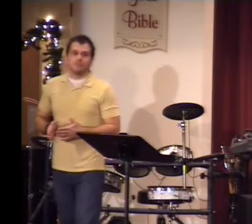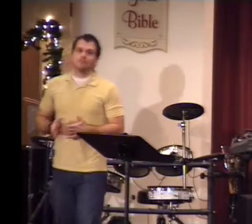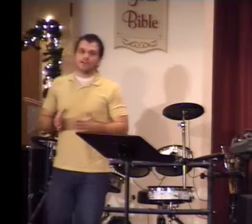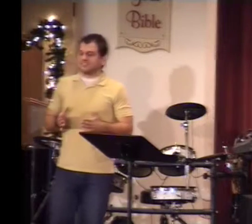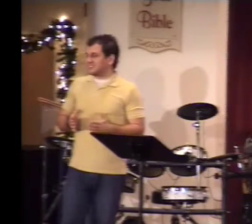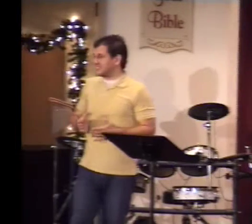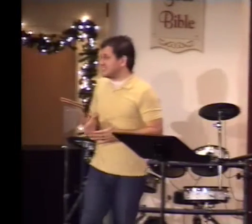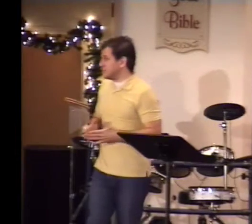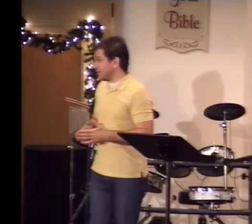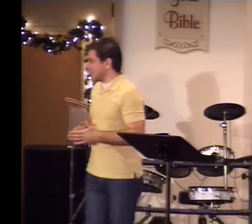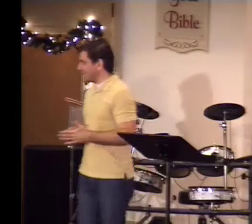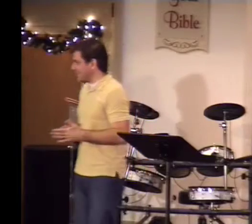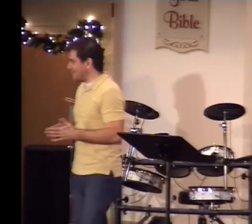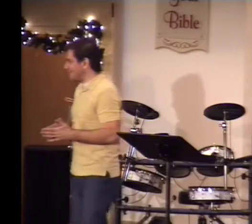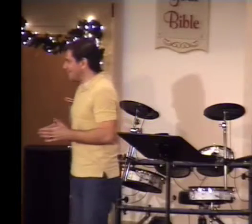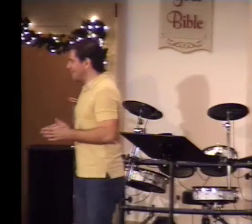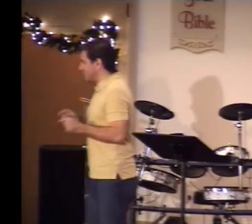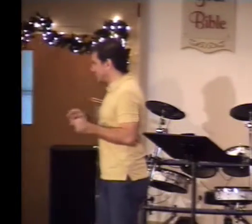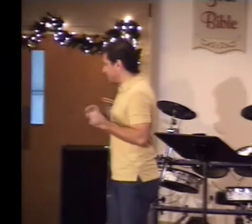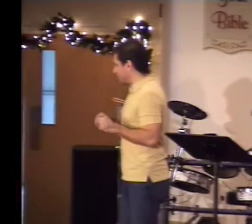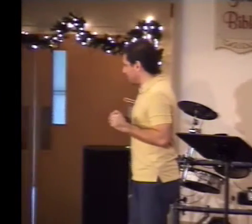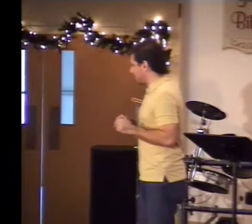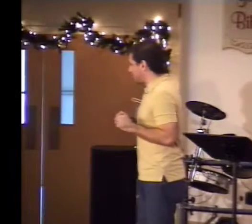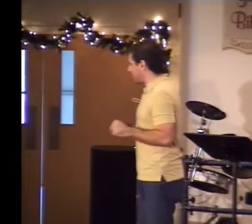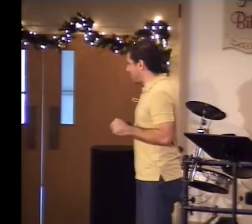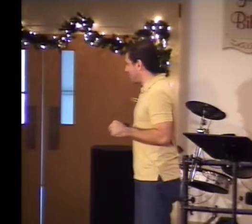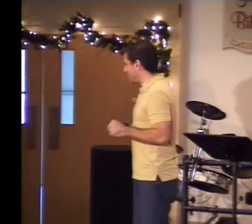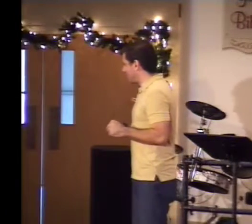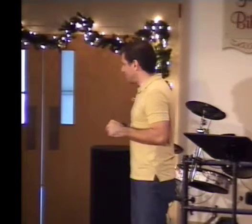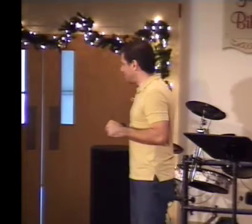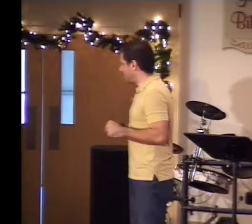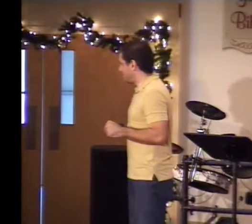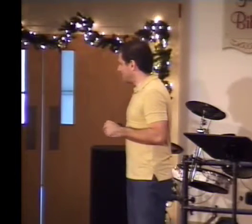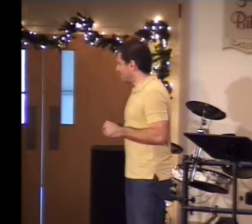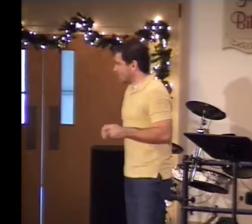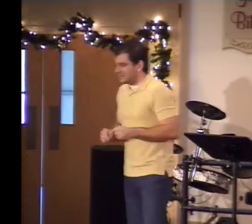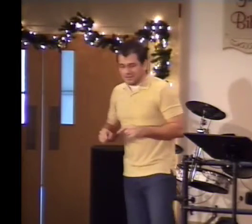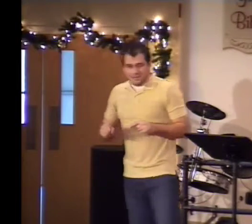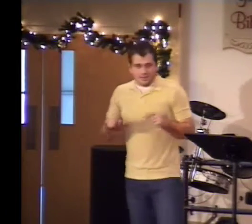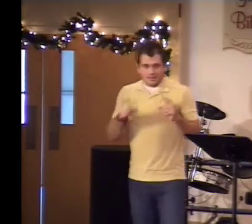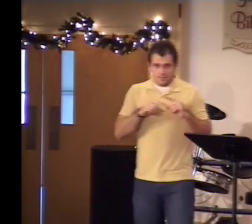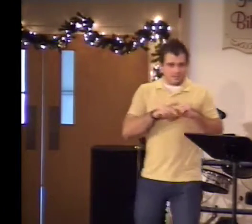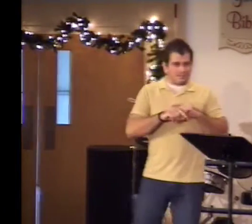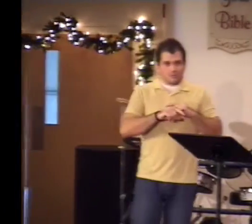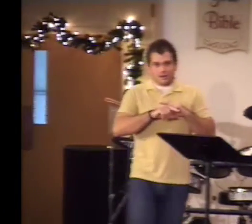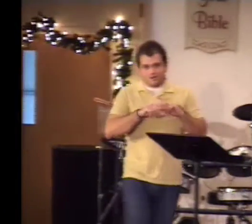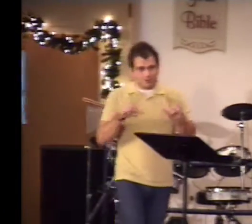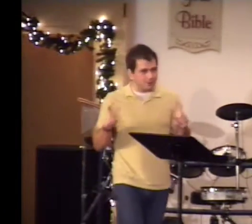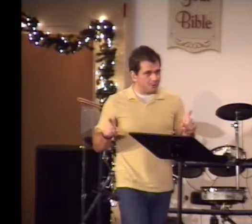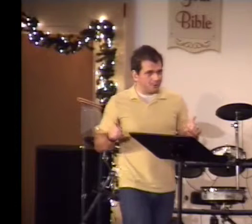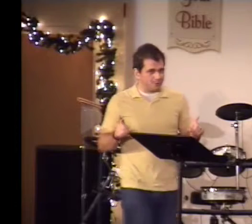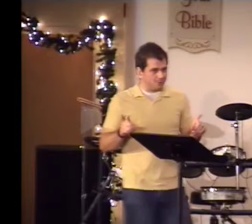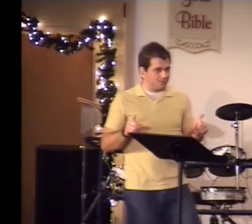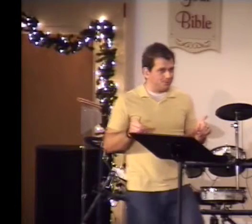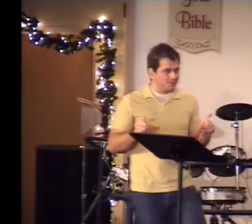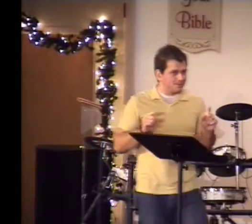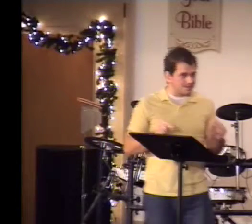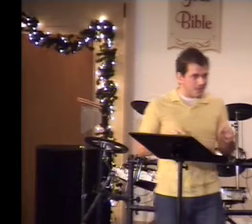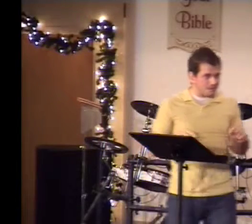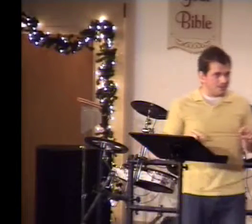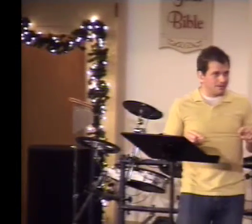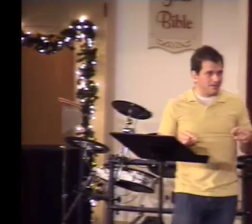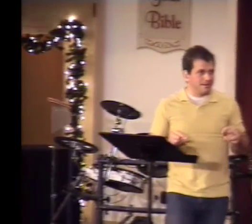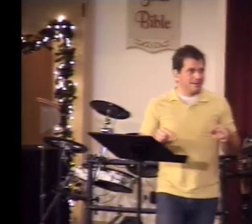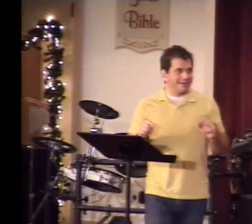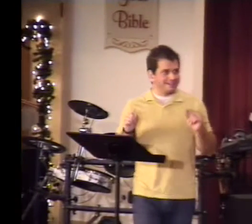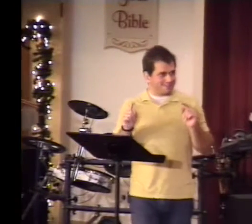If you want 2016 to be a great year, this is a good place to start. In the midst of whatever you're going through,